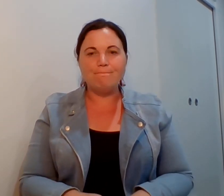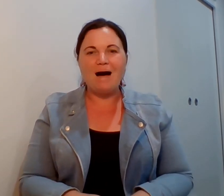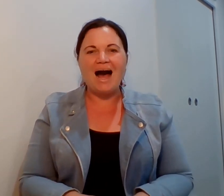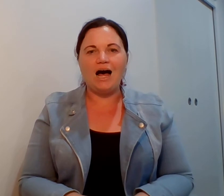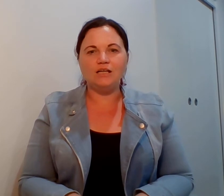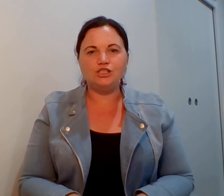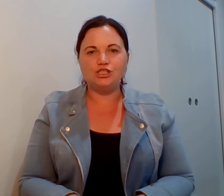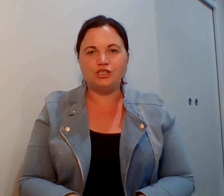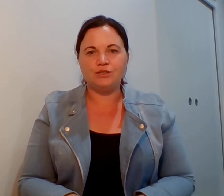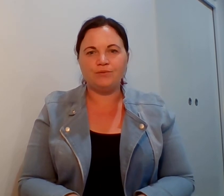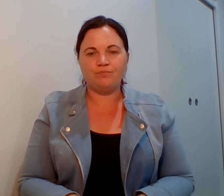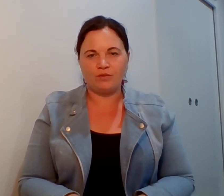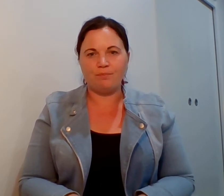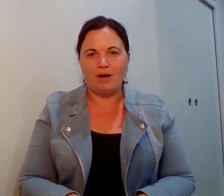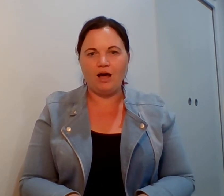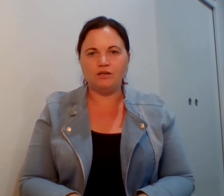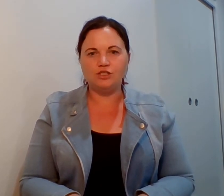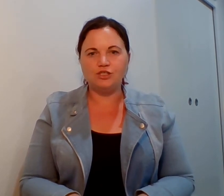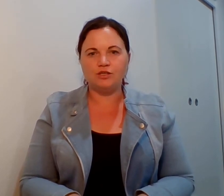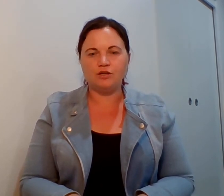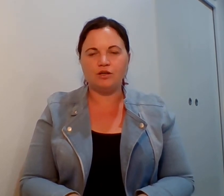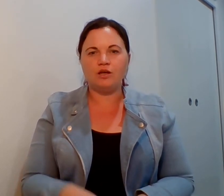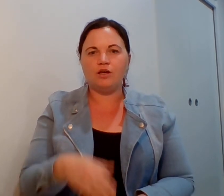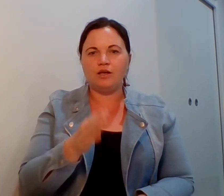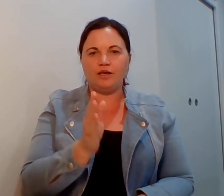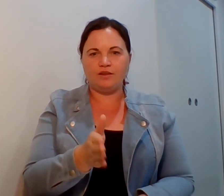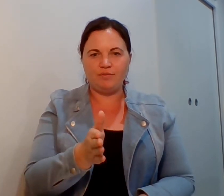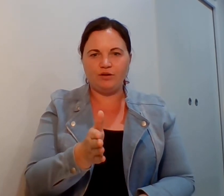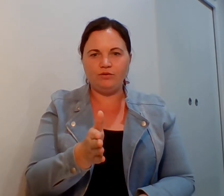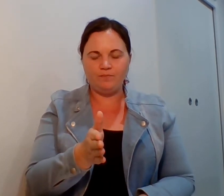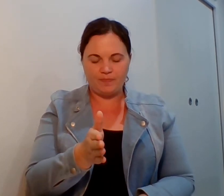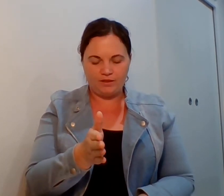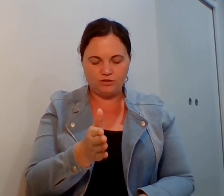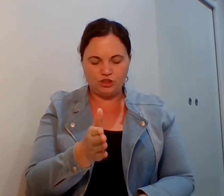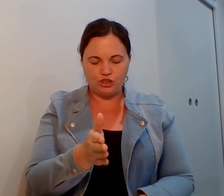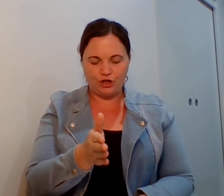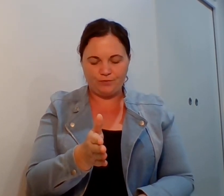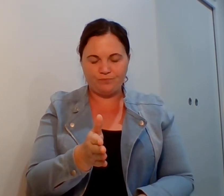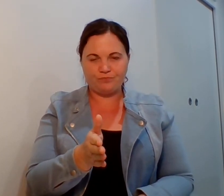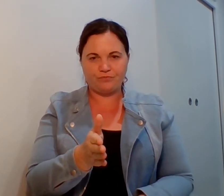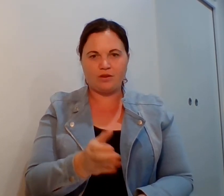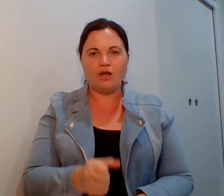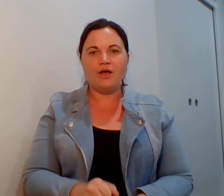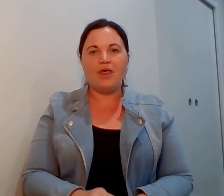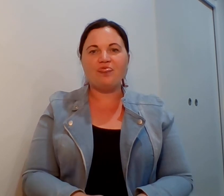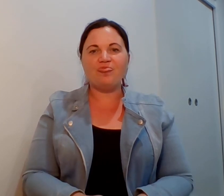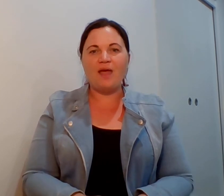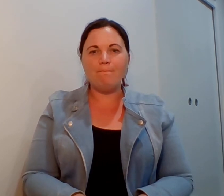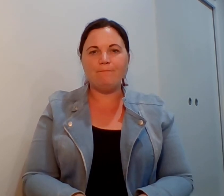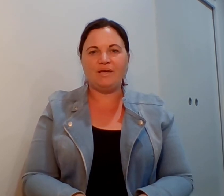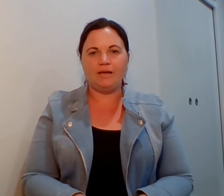Marched. Marched in the middle. Chh. Thumping.